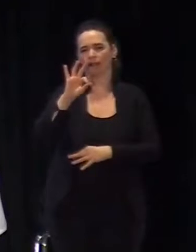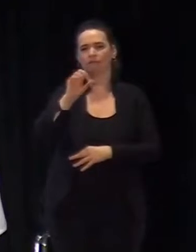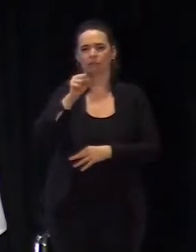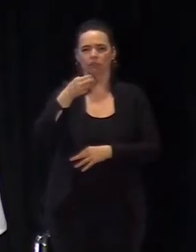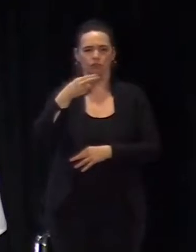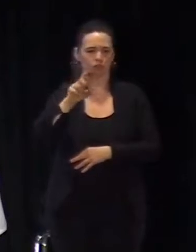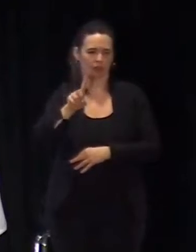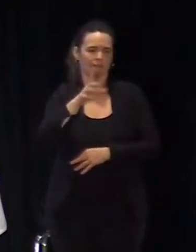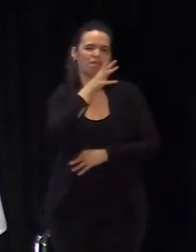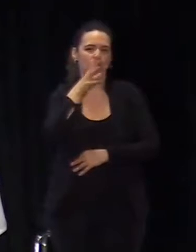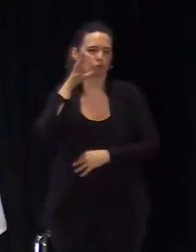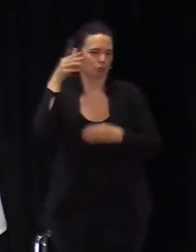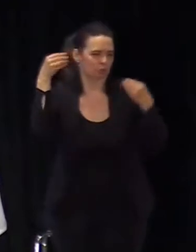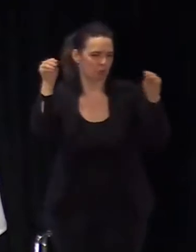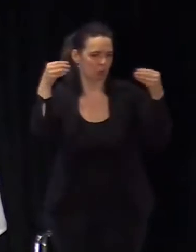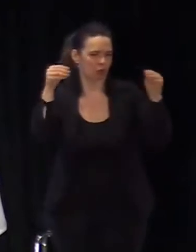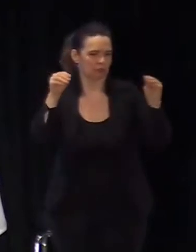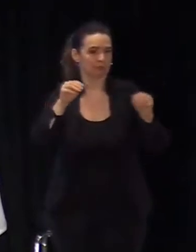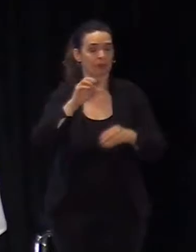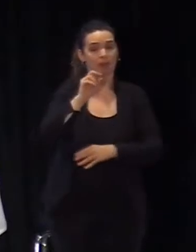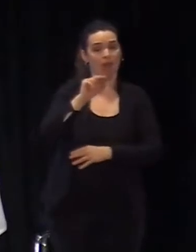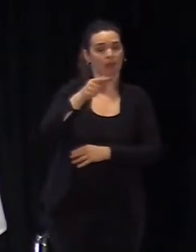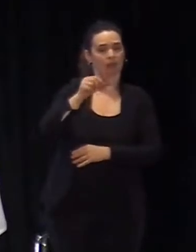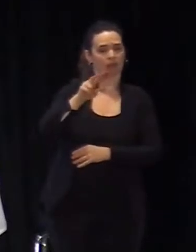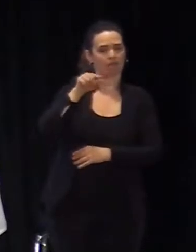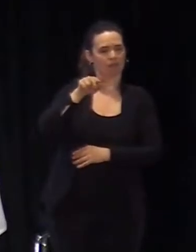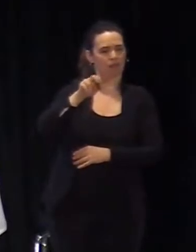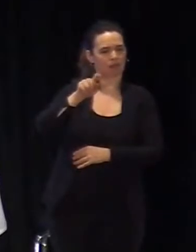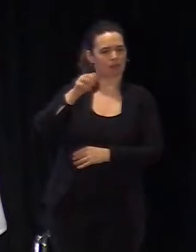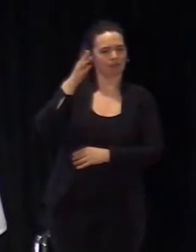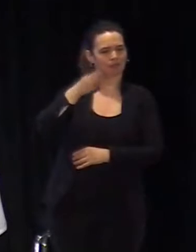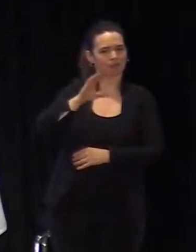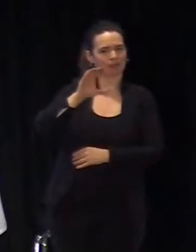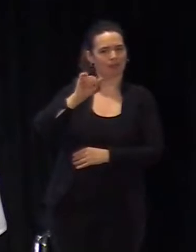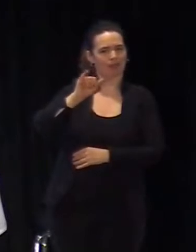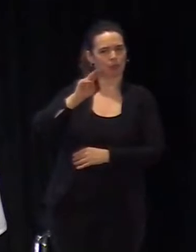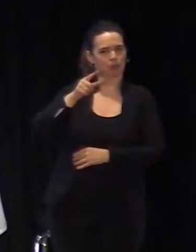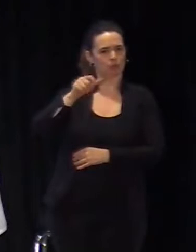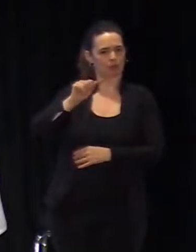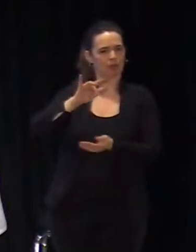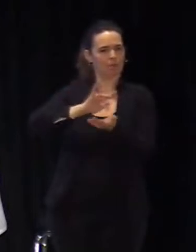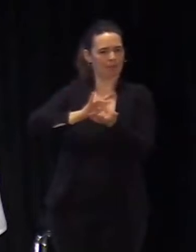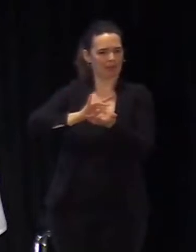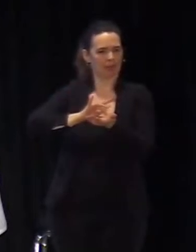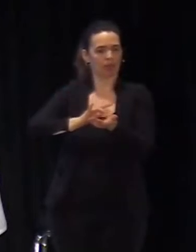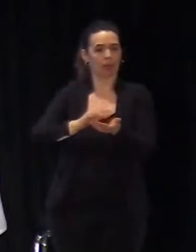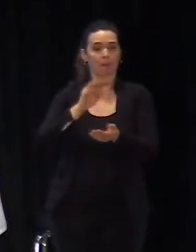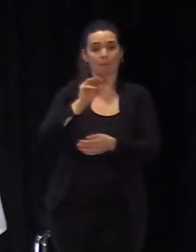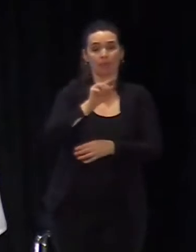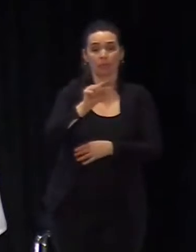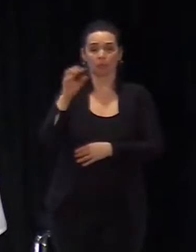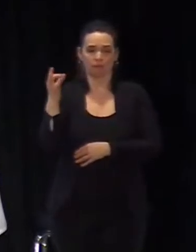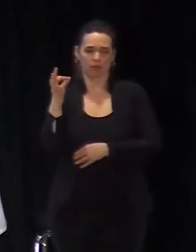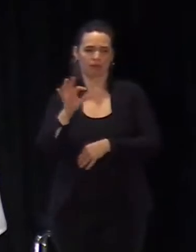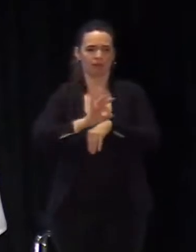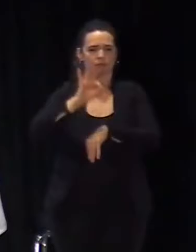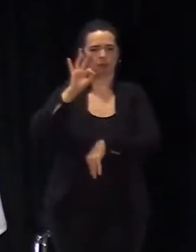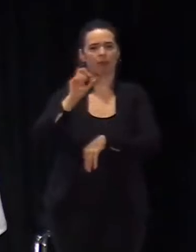Weekend symptomatic testing, Nascentia Health, 1050 West Genesee Street, 8 to 12.